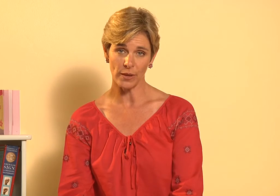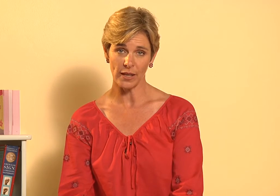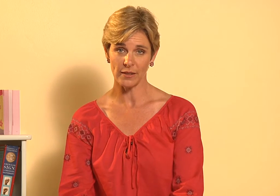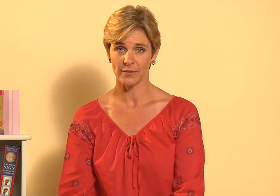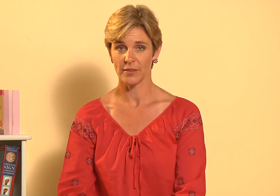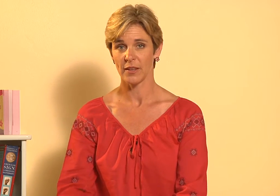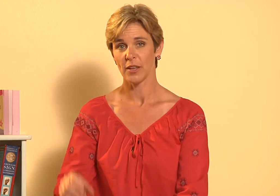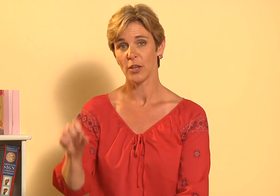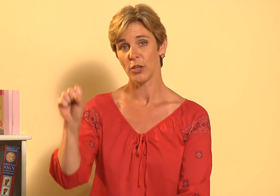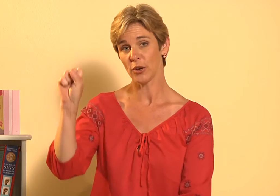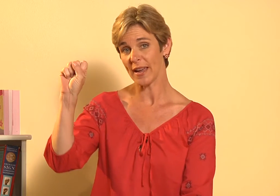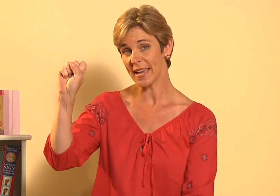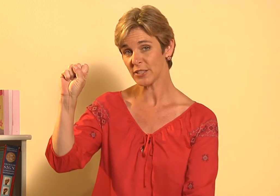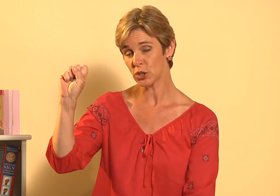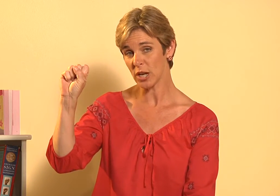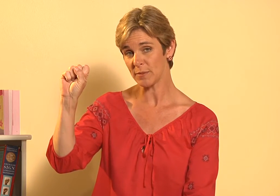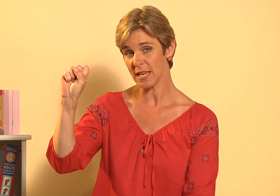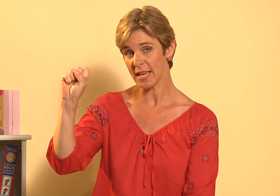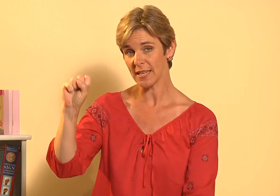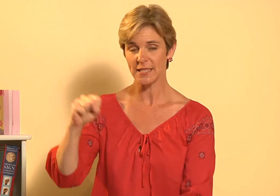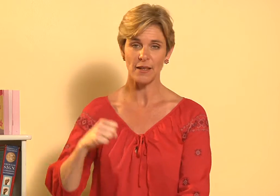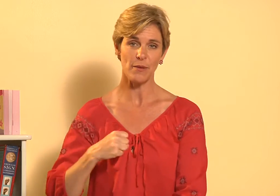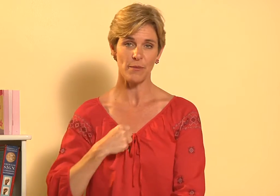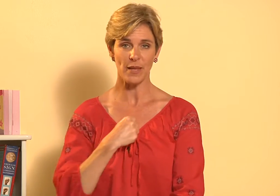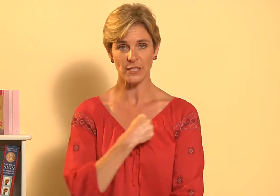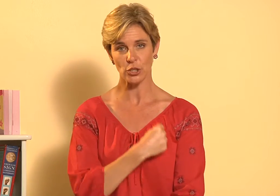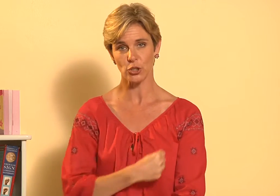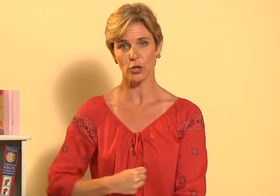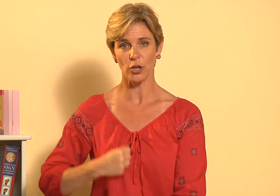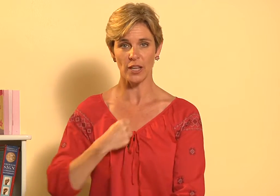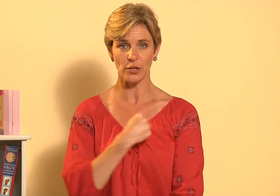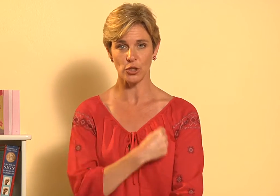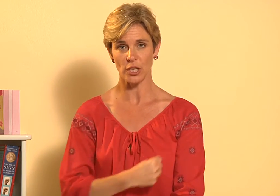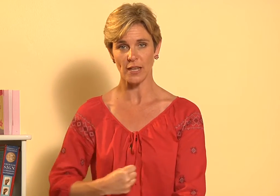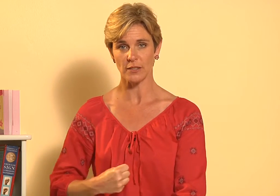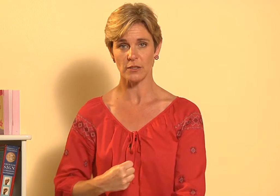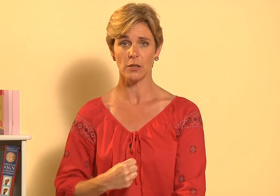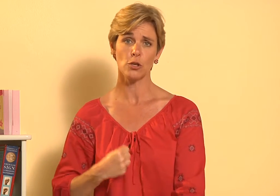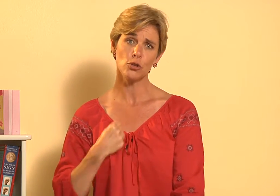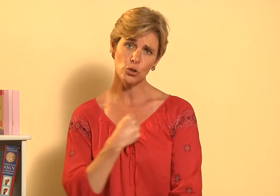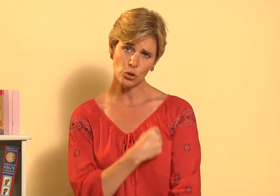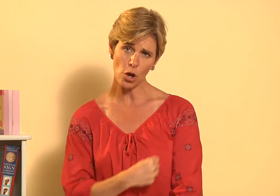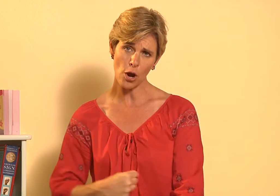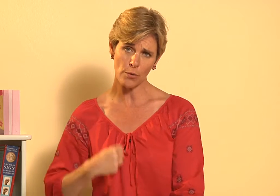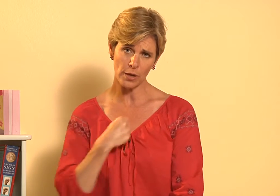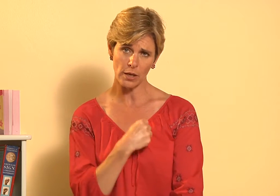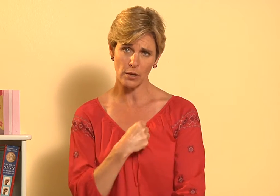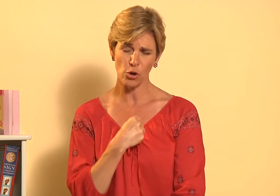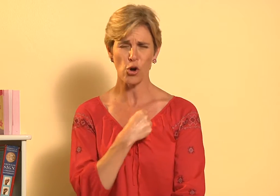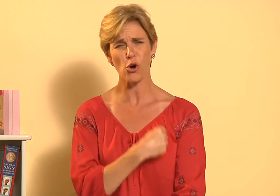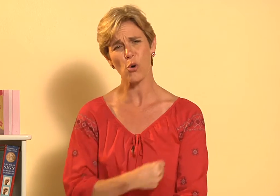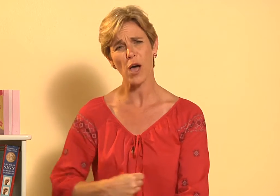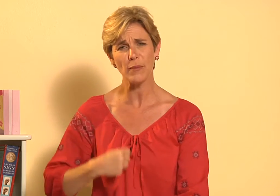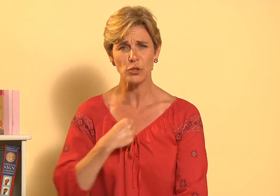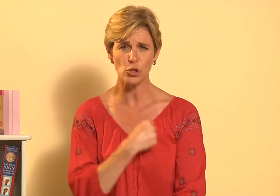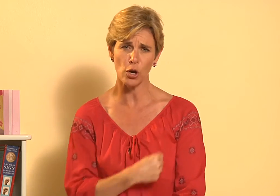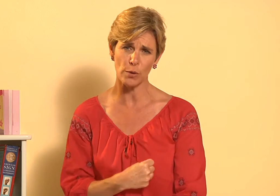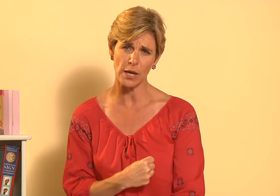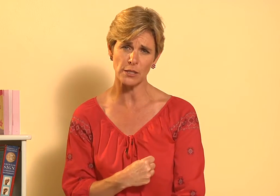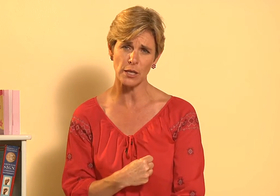Sorry. Your S-shaped hand makes a circle on your chest. Sorry. Oh, I'm sorry I stepped